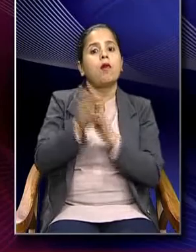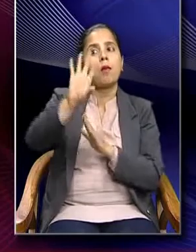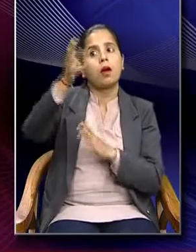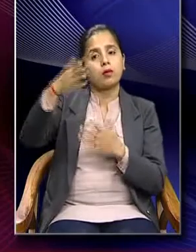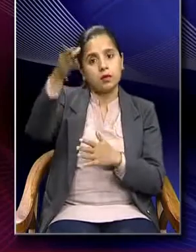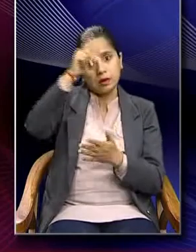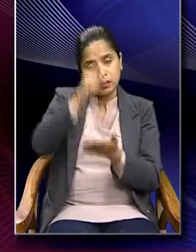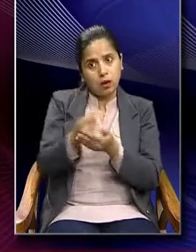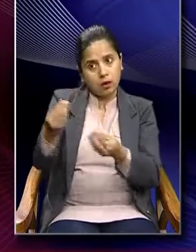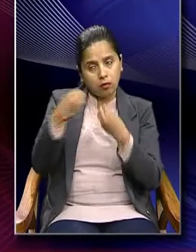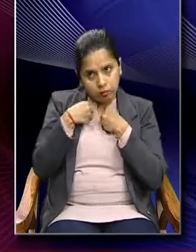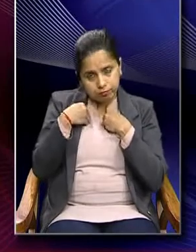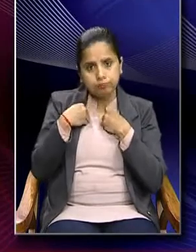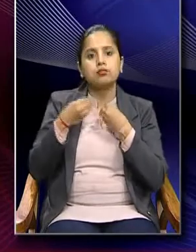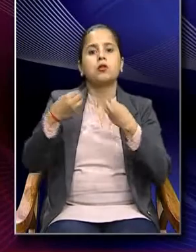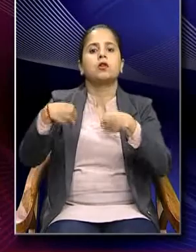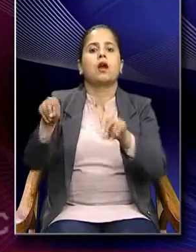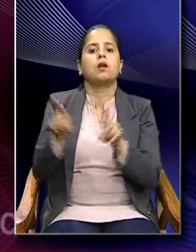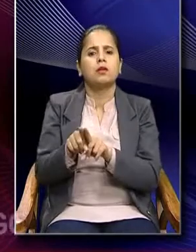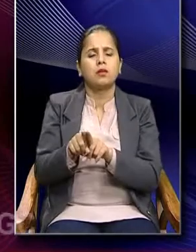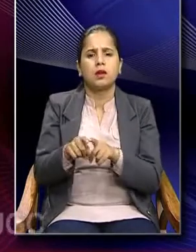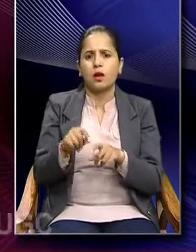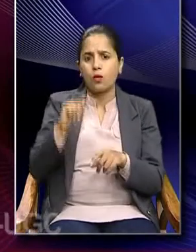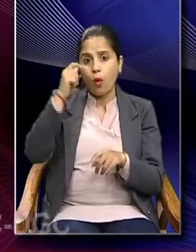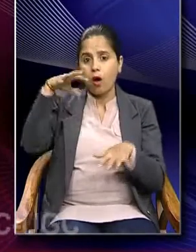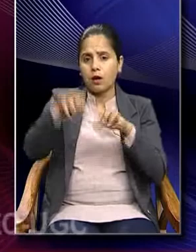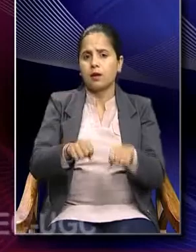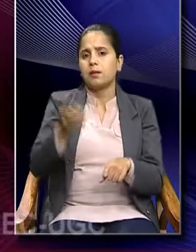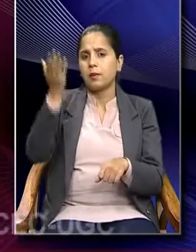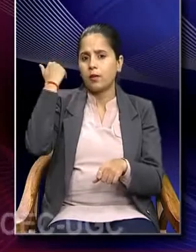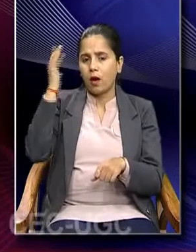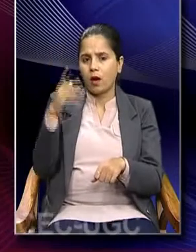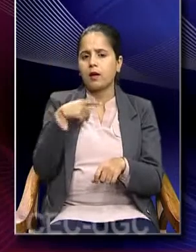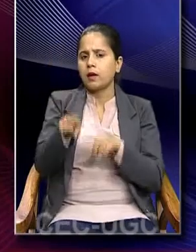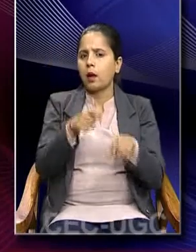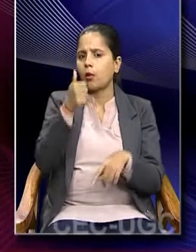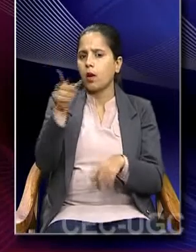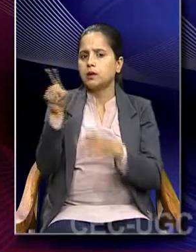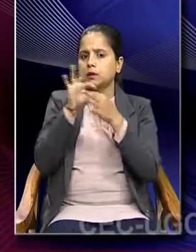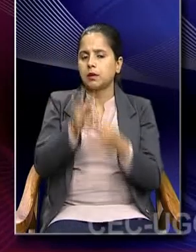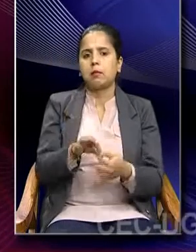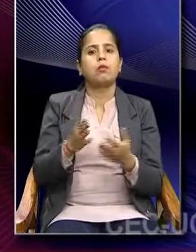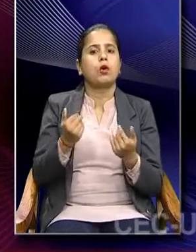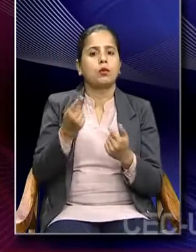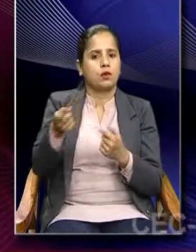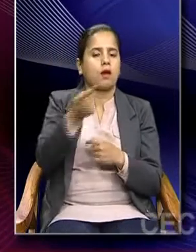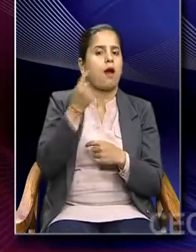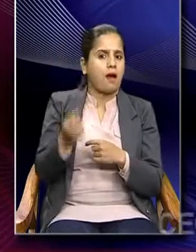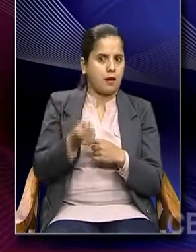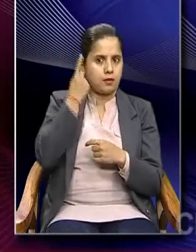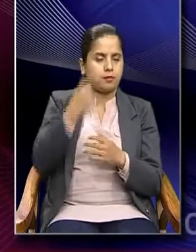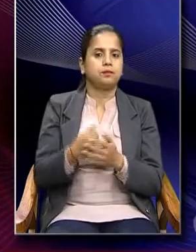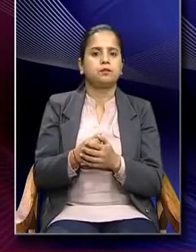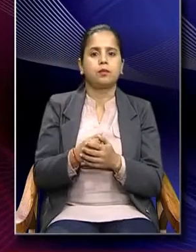So colonialism here can be taken as a very good example of this kind of relationships. So how